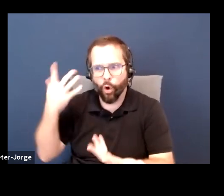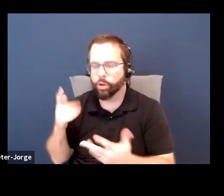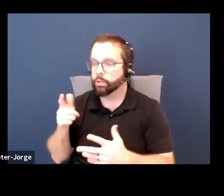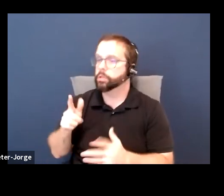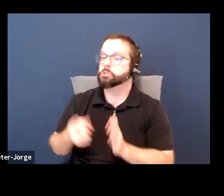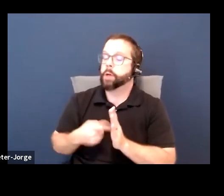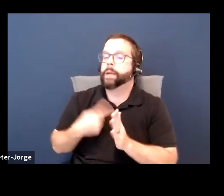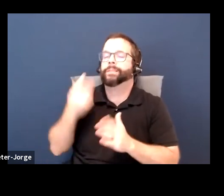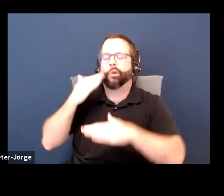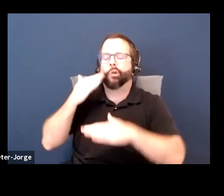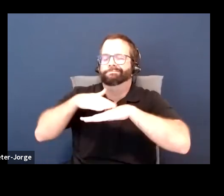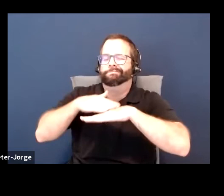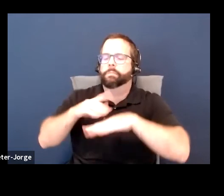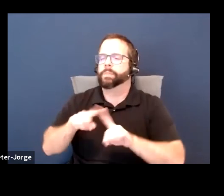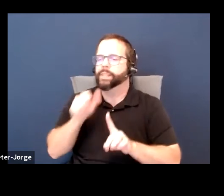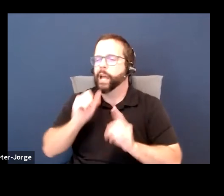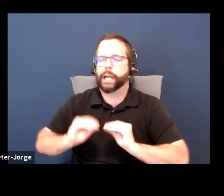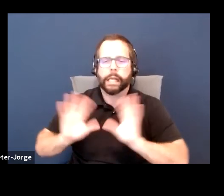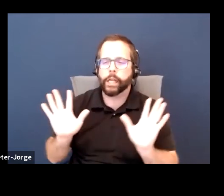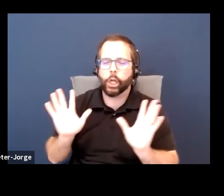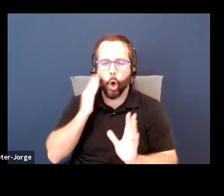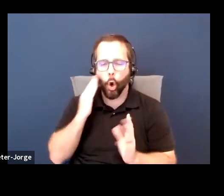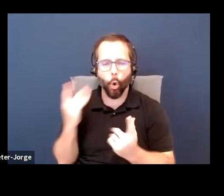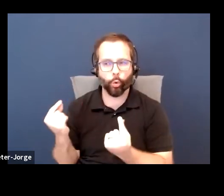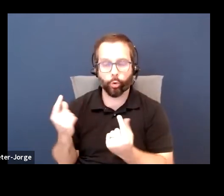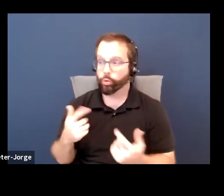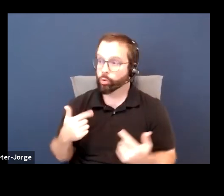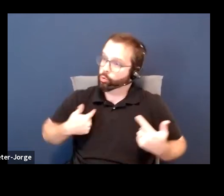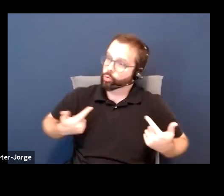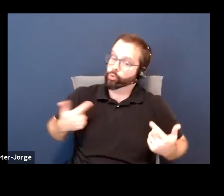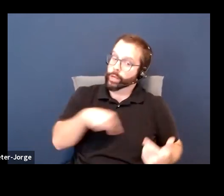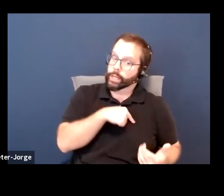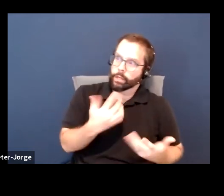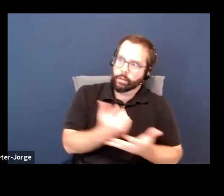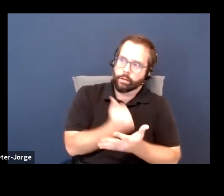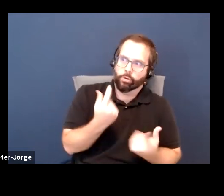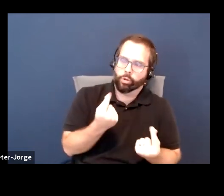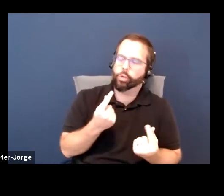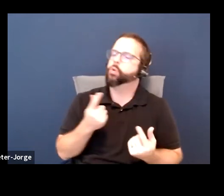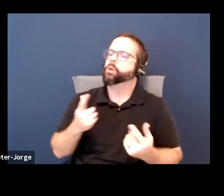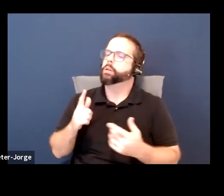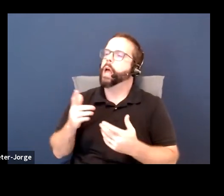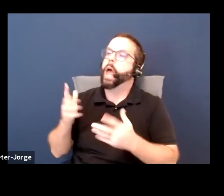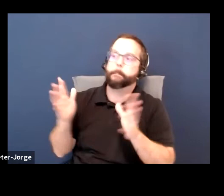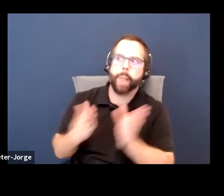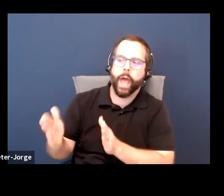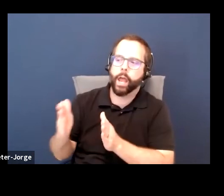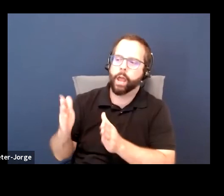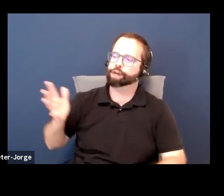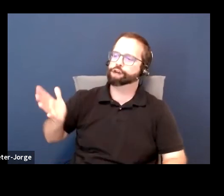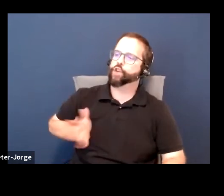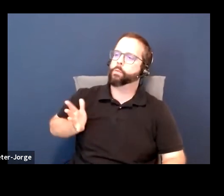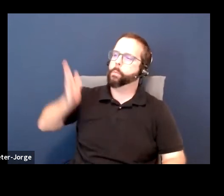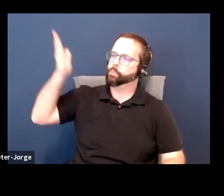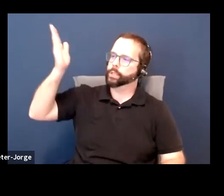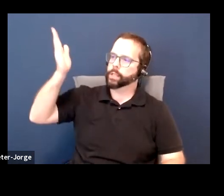need to do. And you can do this through formal presentations, as we kind of talked about earlier, or just informal